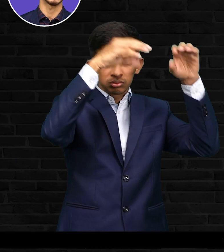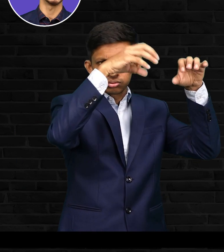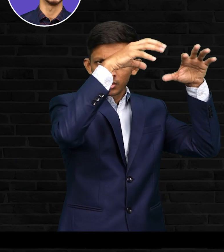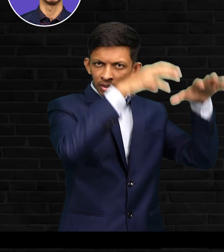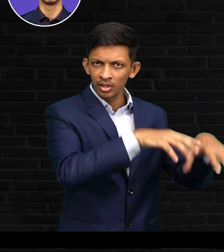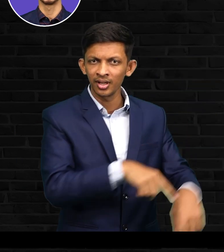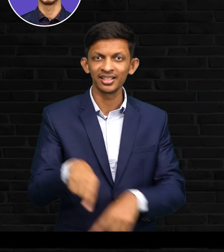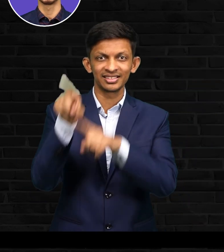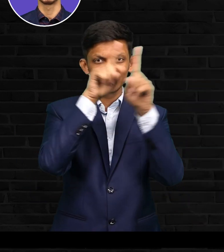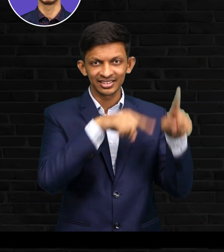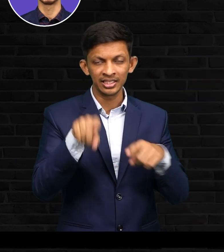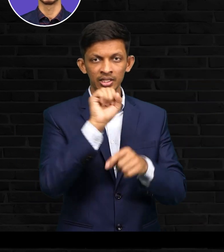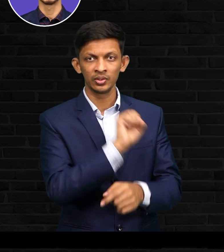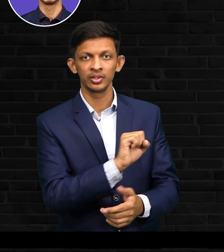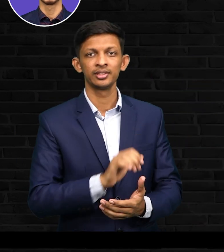water cycle.